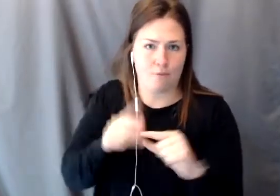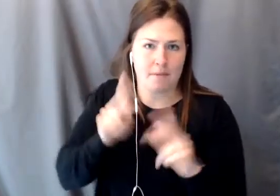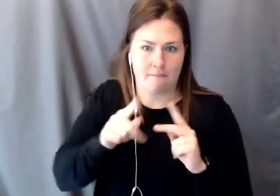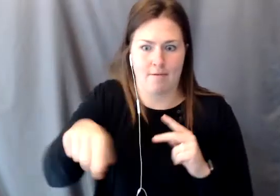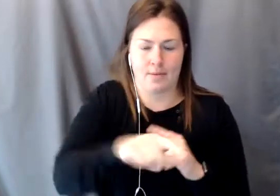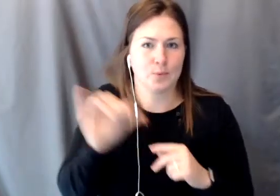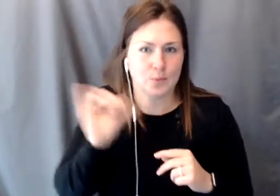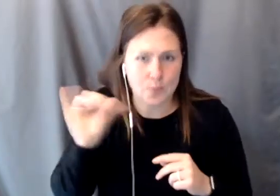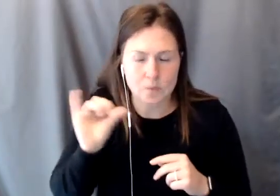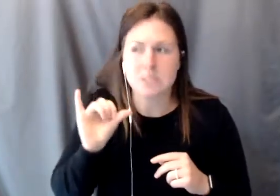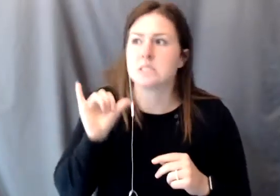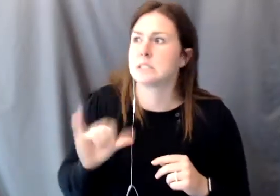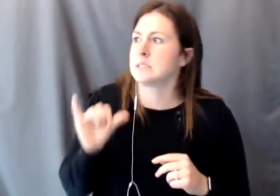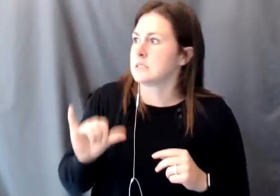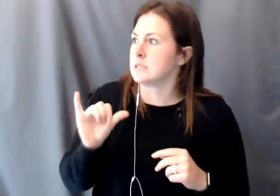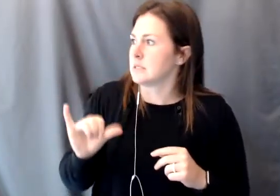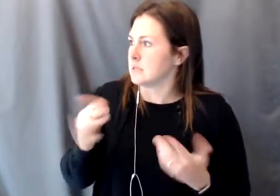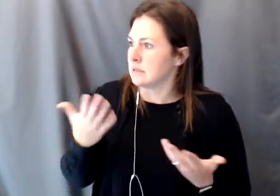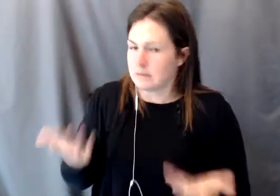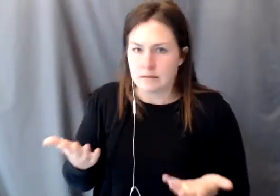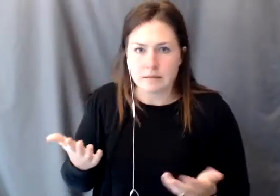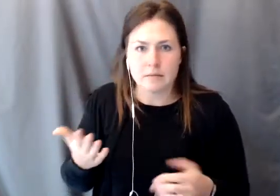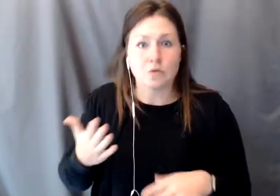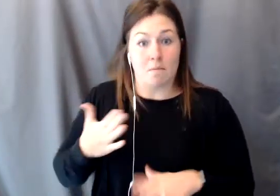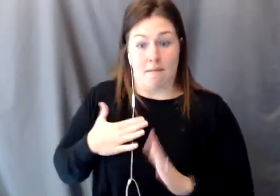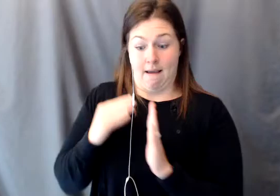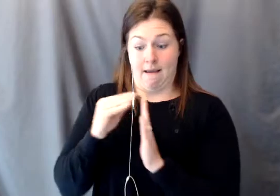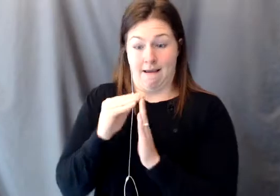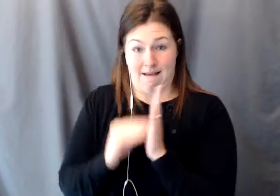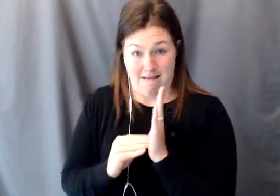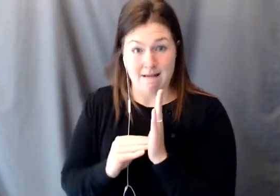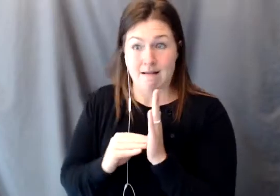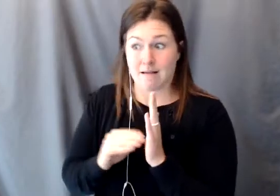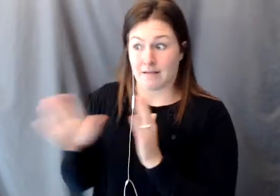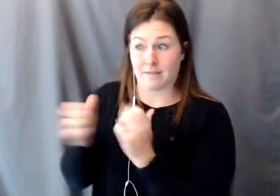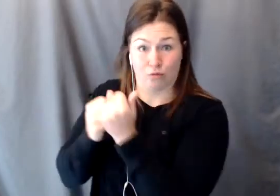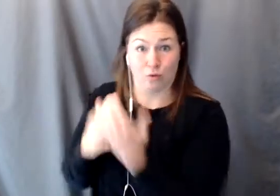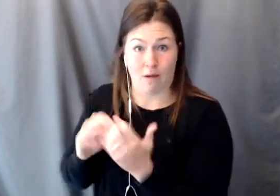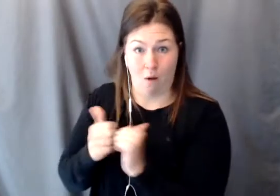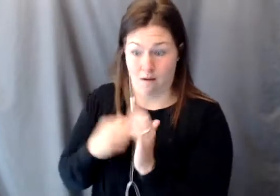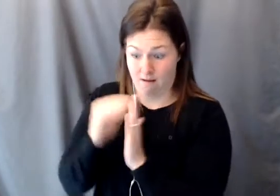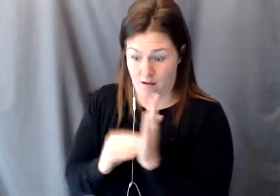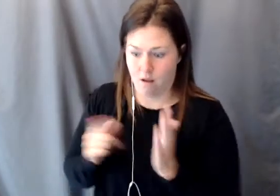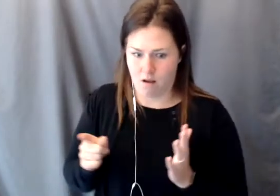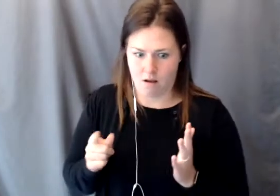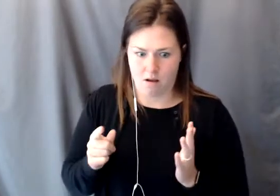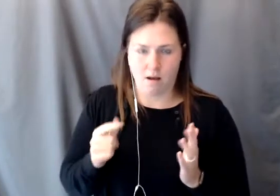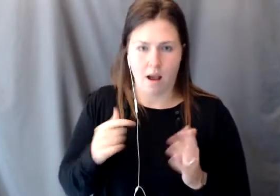as the result of the way my sponsor had me do my amends, I started to learn about that. And one of the things that